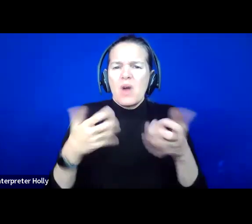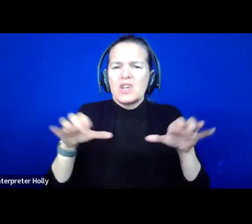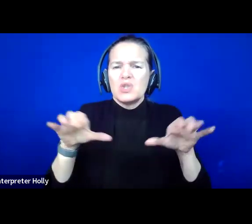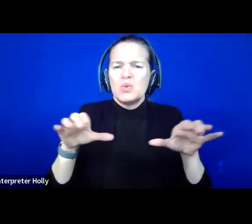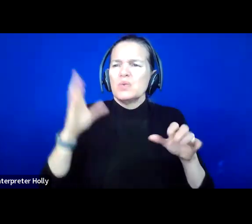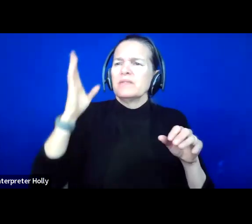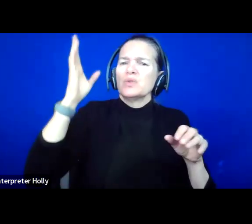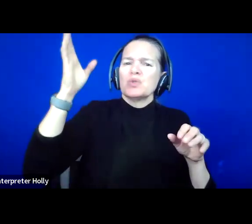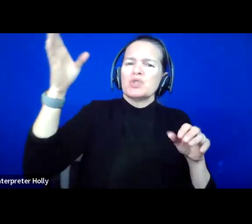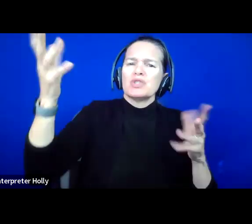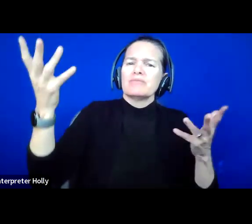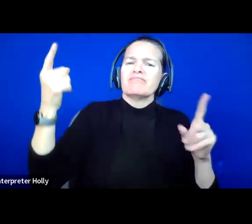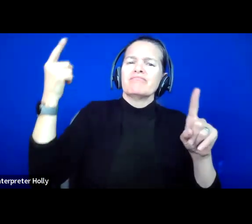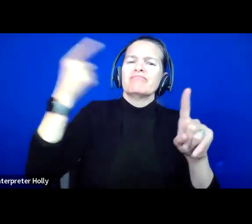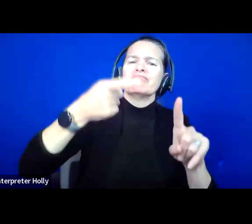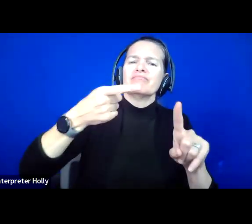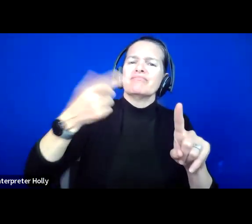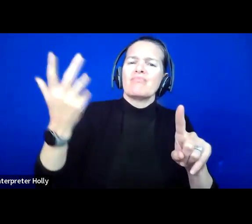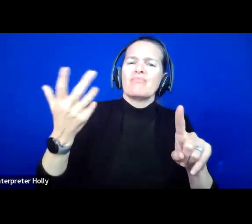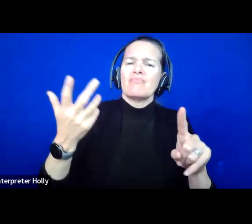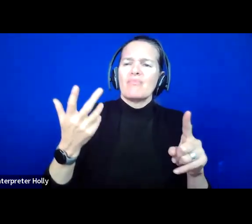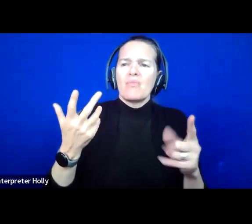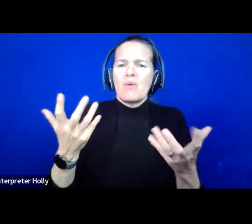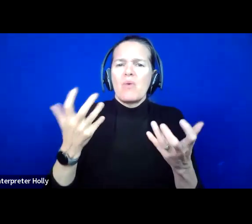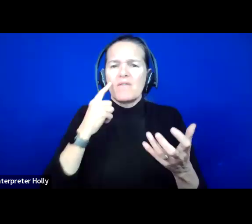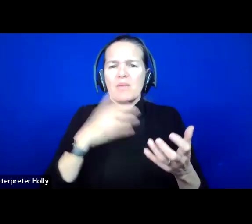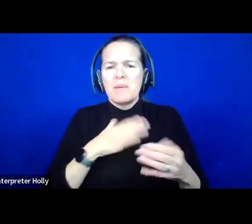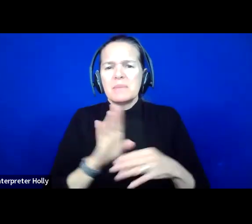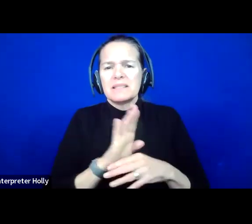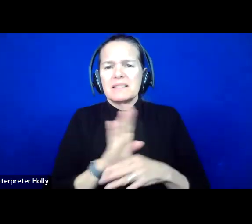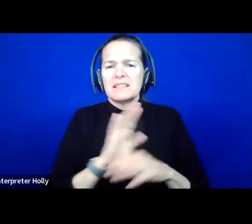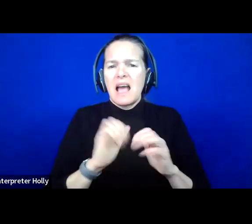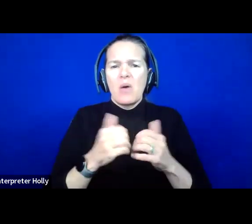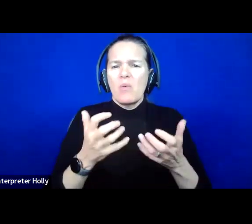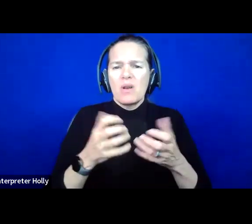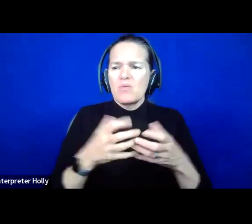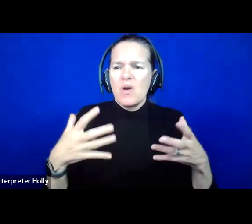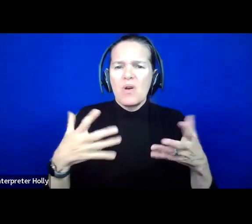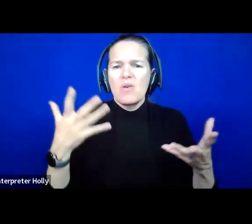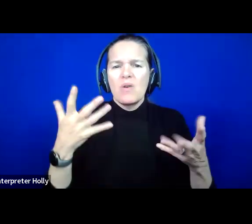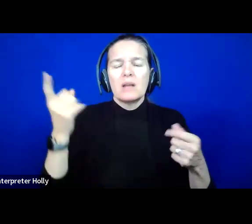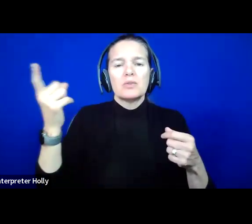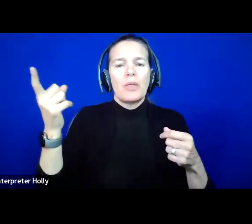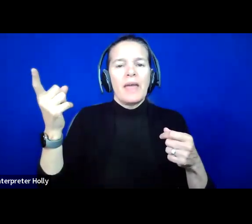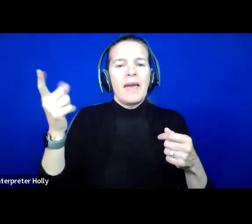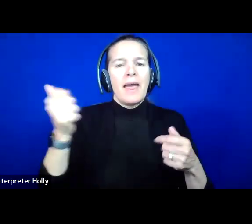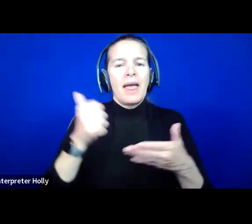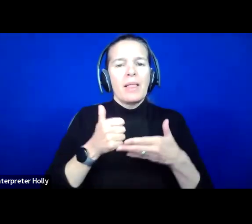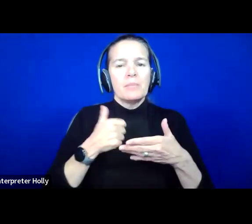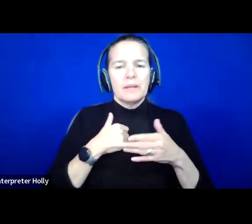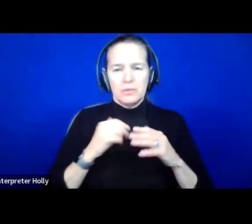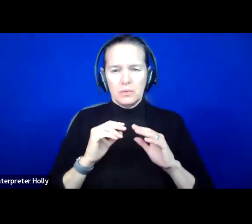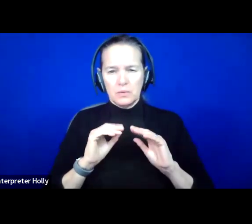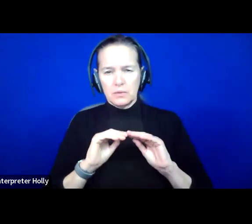my future, what it is I've wanted to do with my business, how I've wanted to grow. They've helped bring that clarity towards me on what the